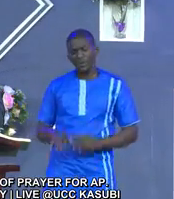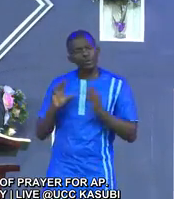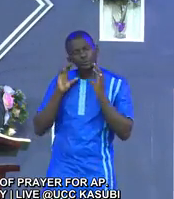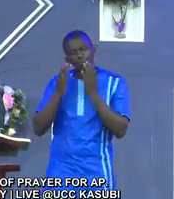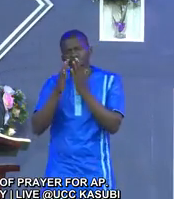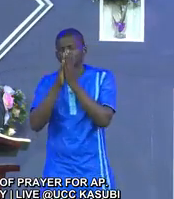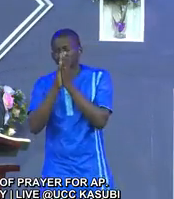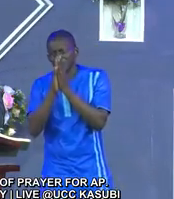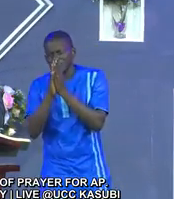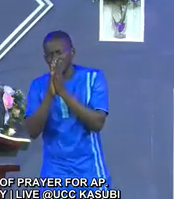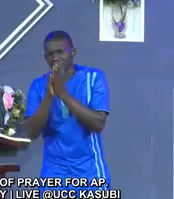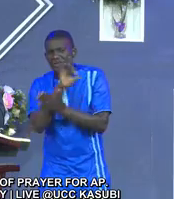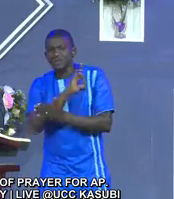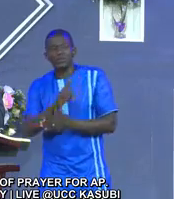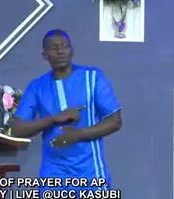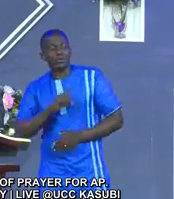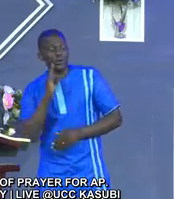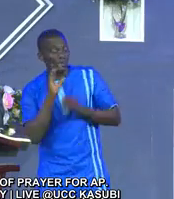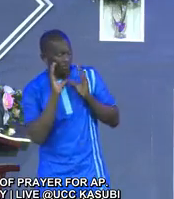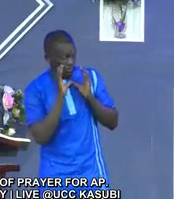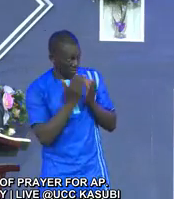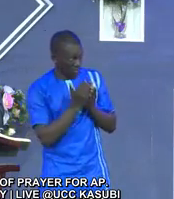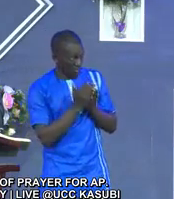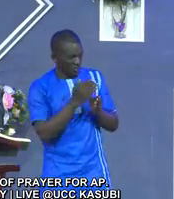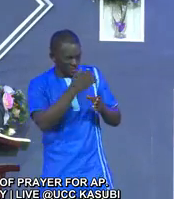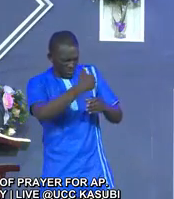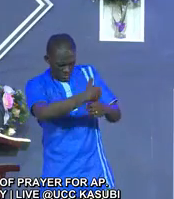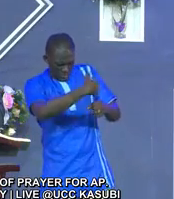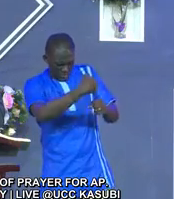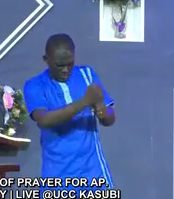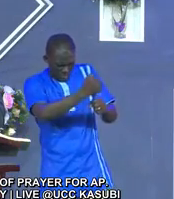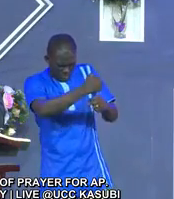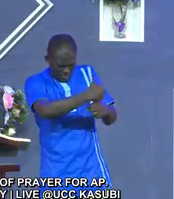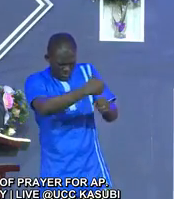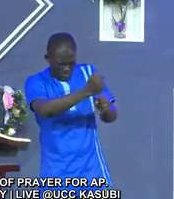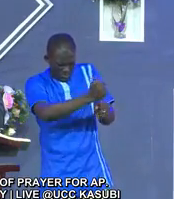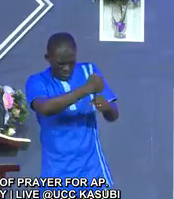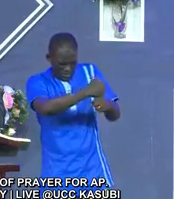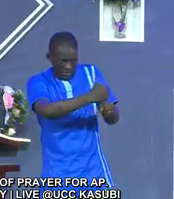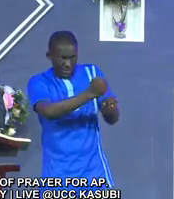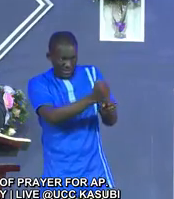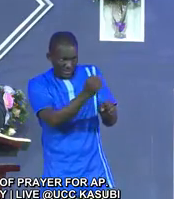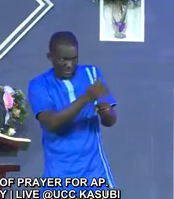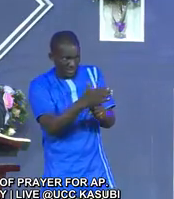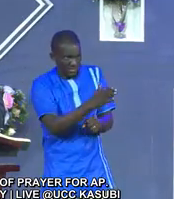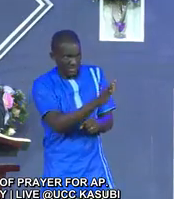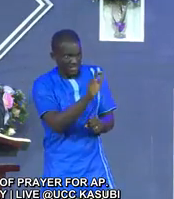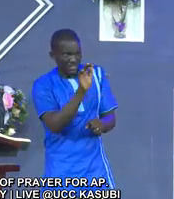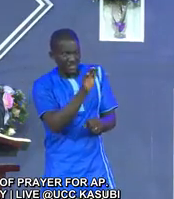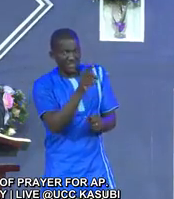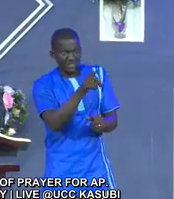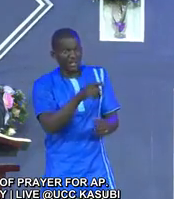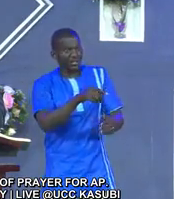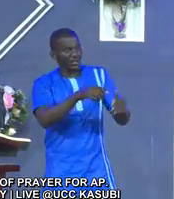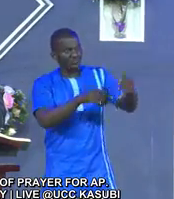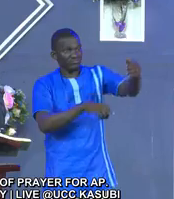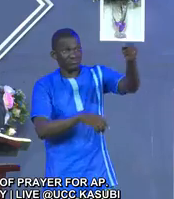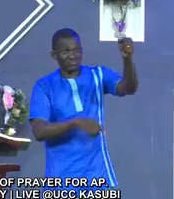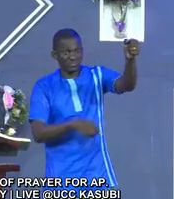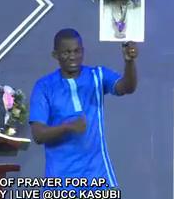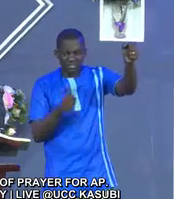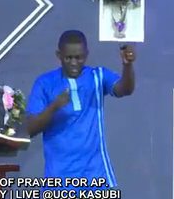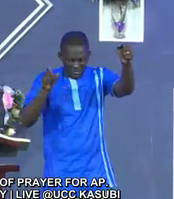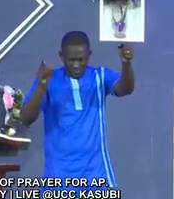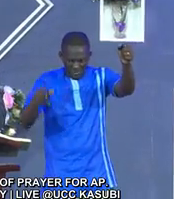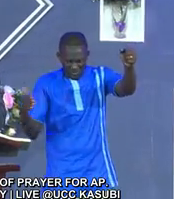Musa nti, weekolere omusota ogw'ekikomo oguteeke ku mulongooti. Awo olunaatuuka, buli